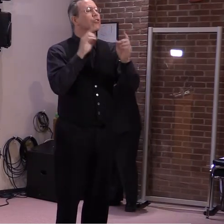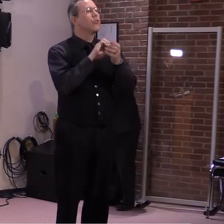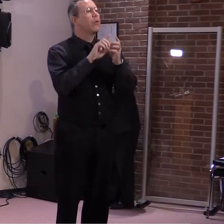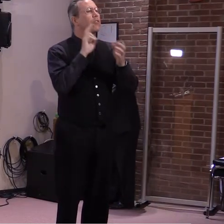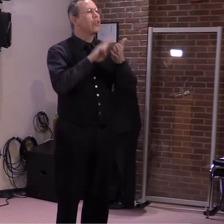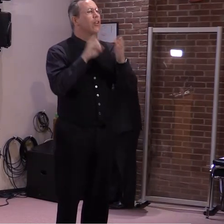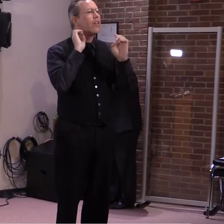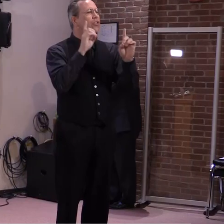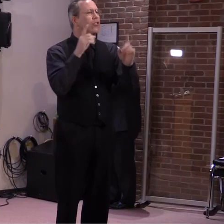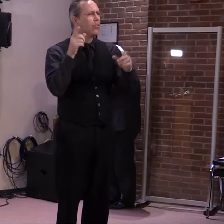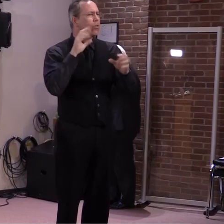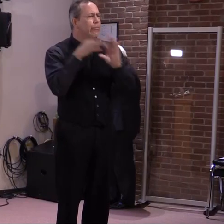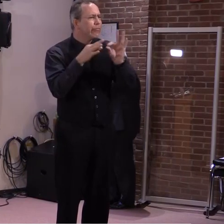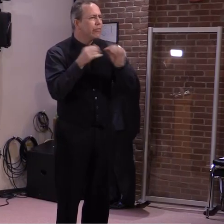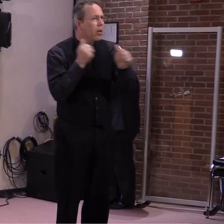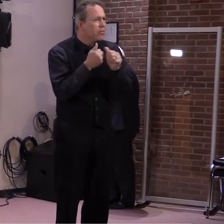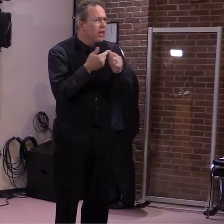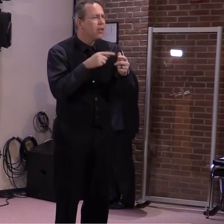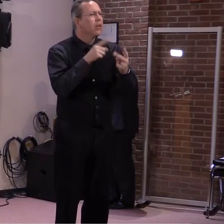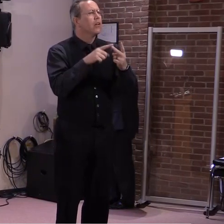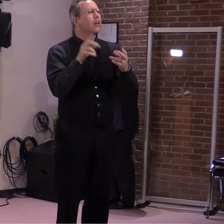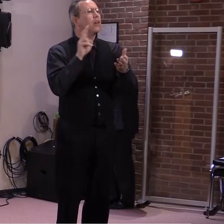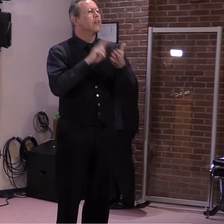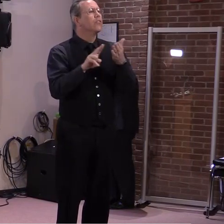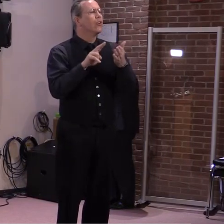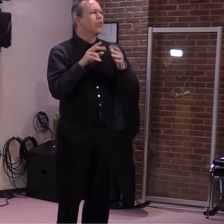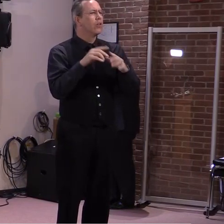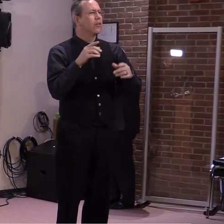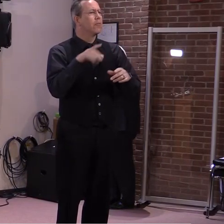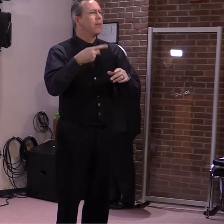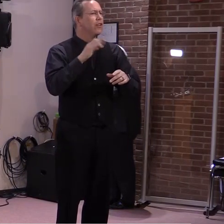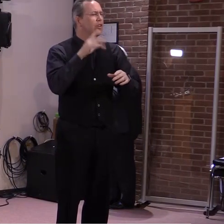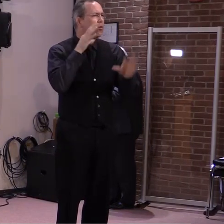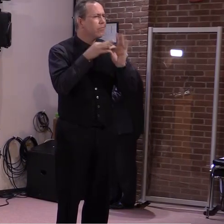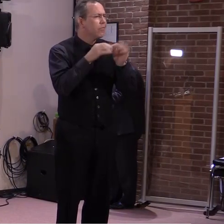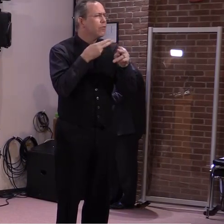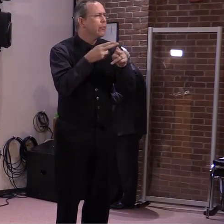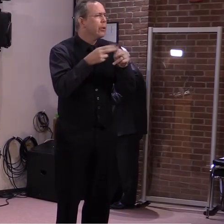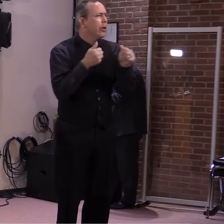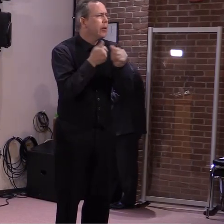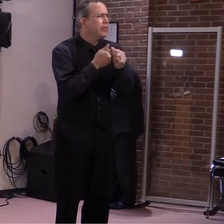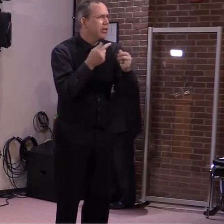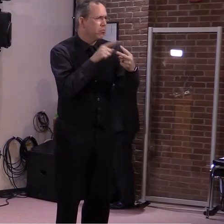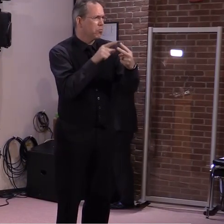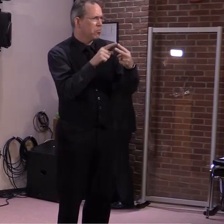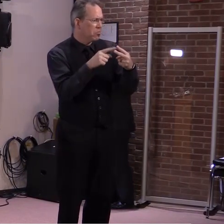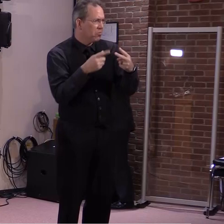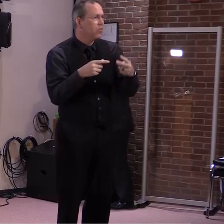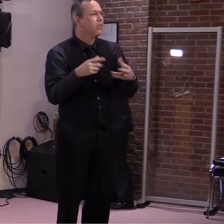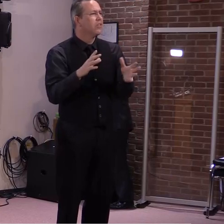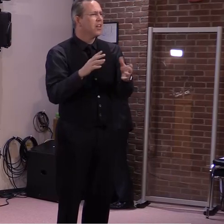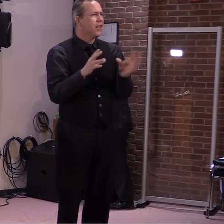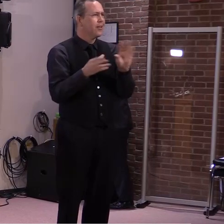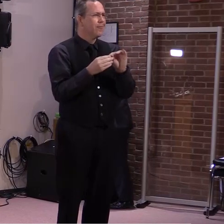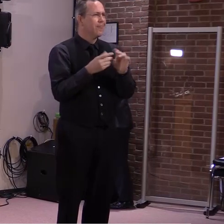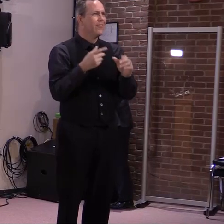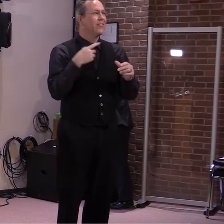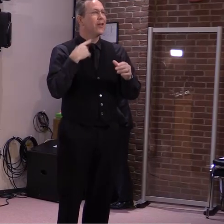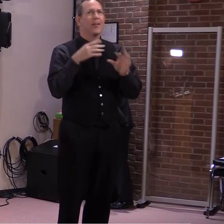quick modeling update from Commissioner Pichek, as well as our usual topics from Dr. Levine and Secretary